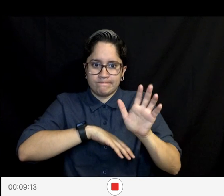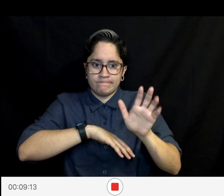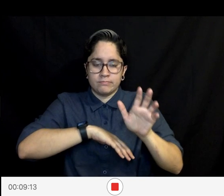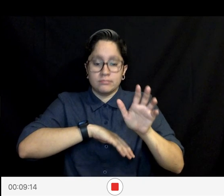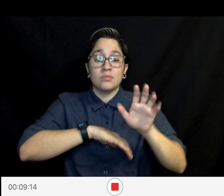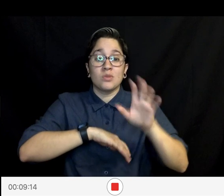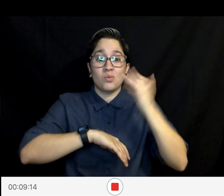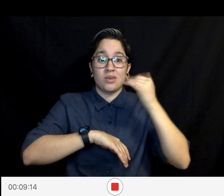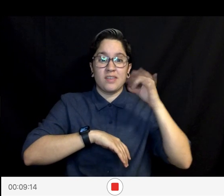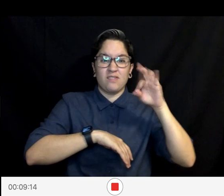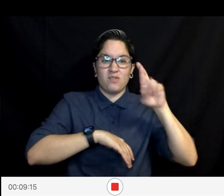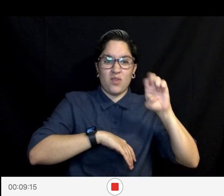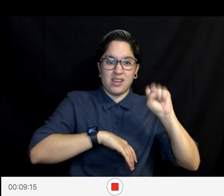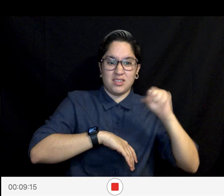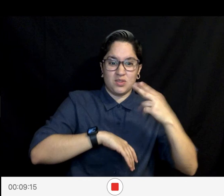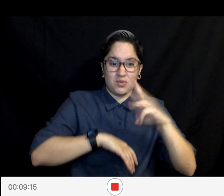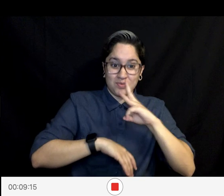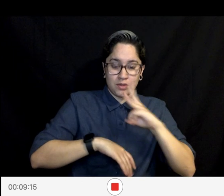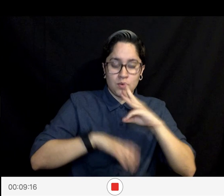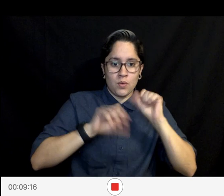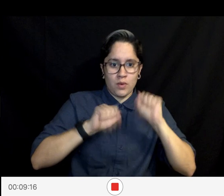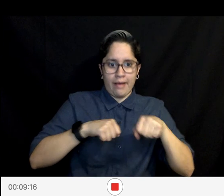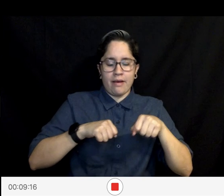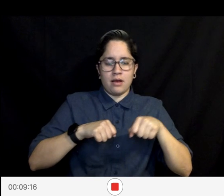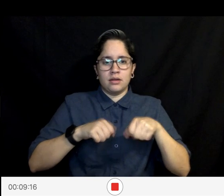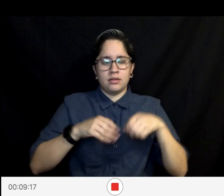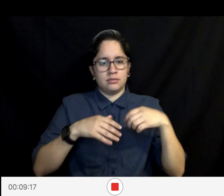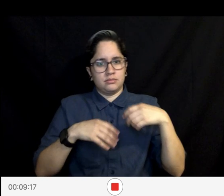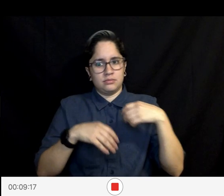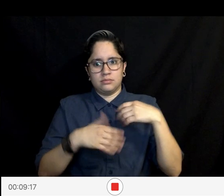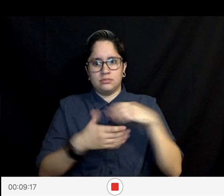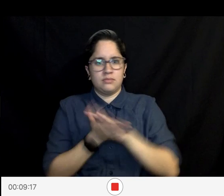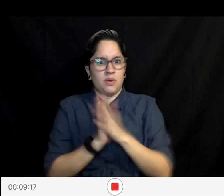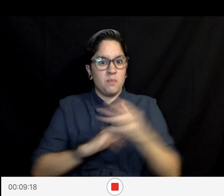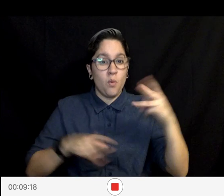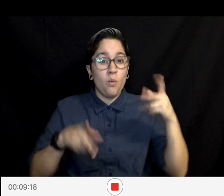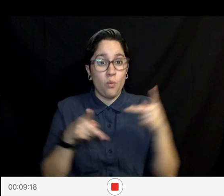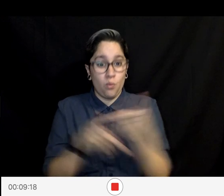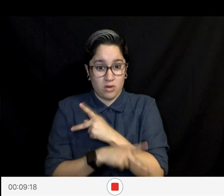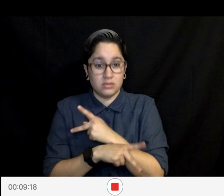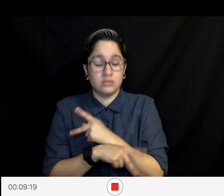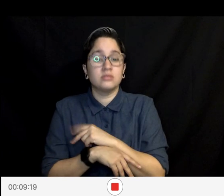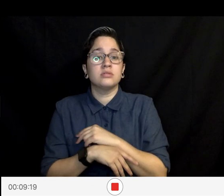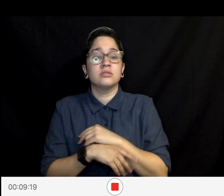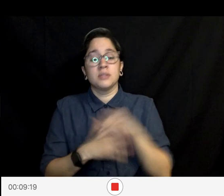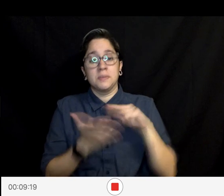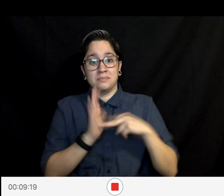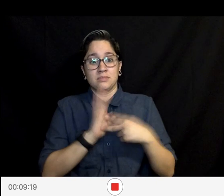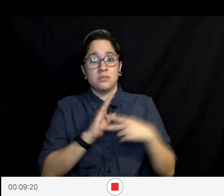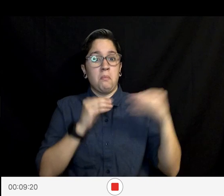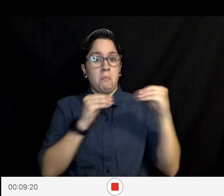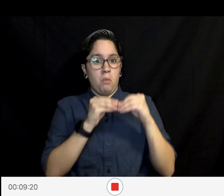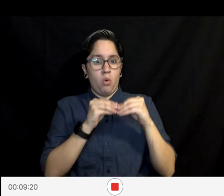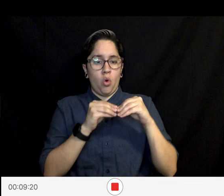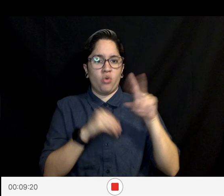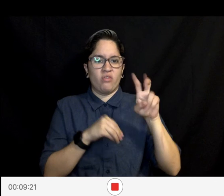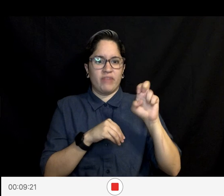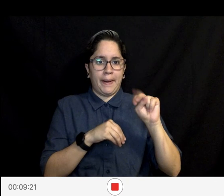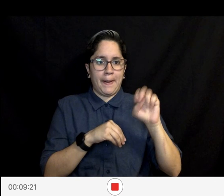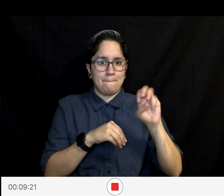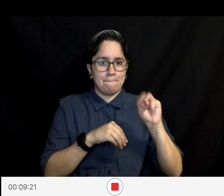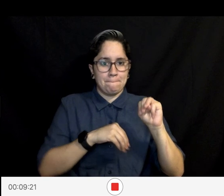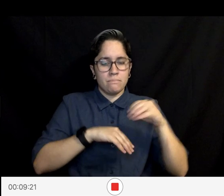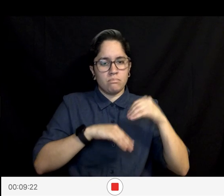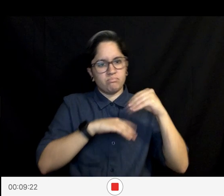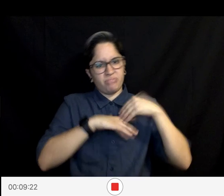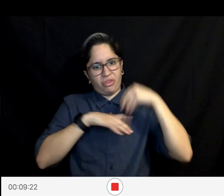tentacles, making it possible for more toxins to be released into your body, which could cause a more severe reaction.